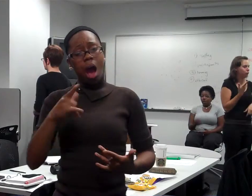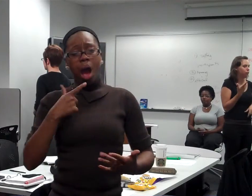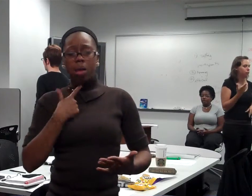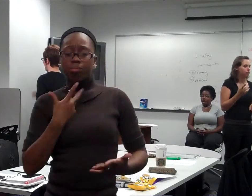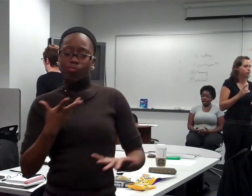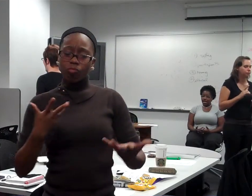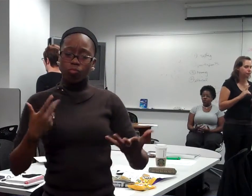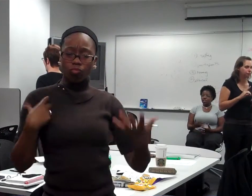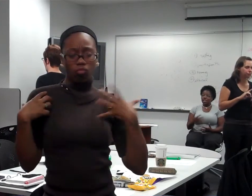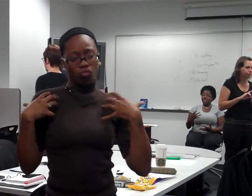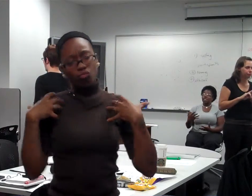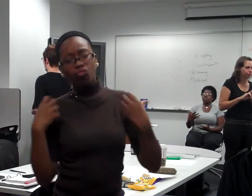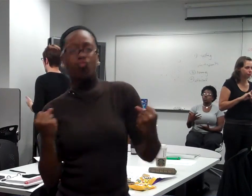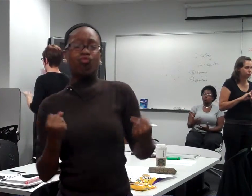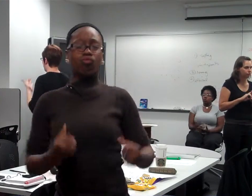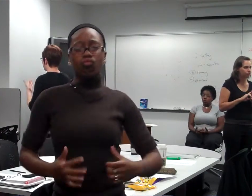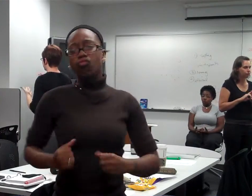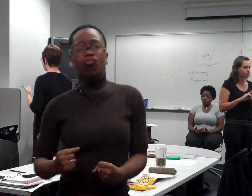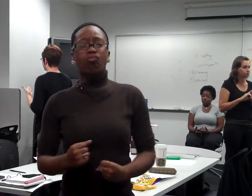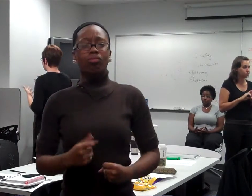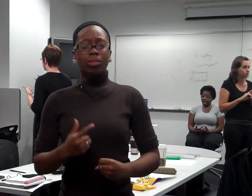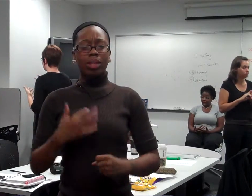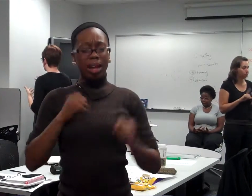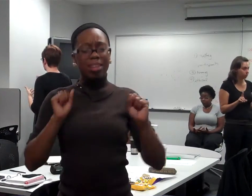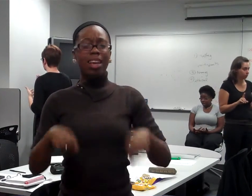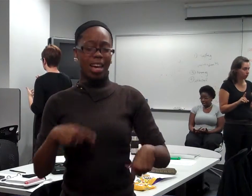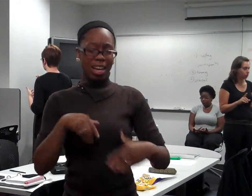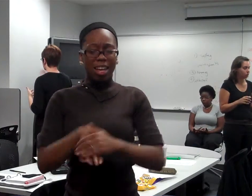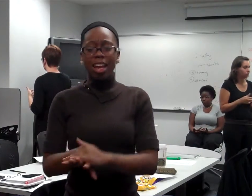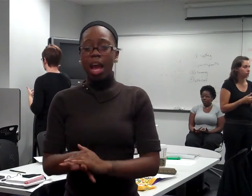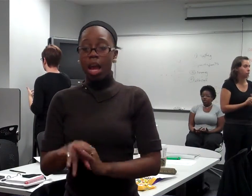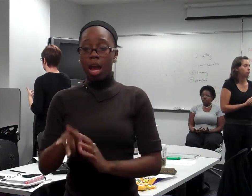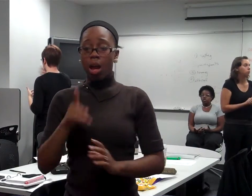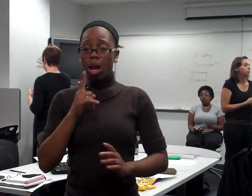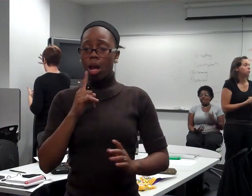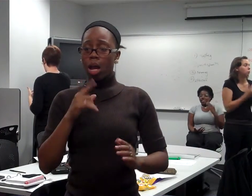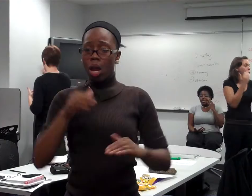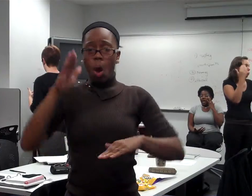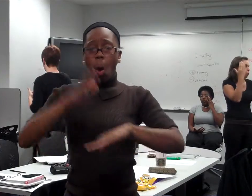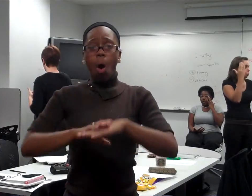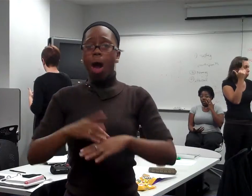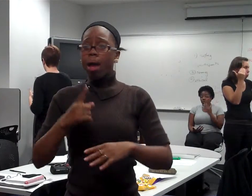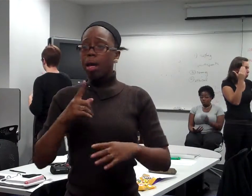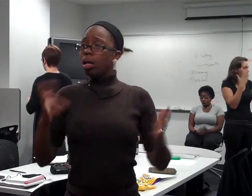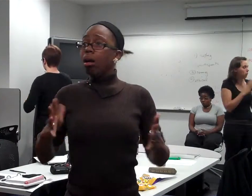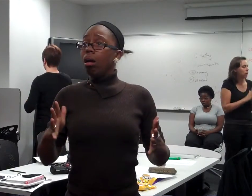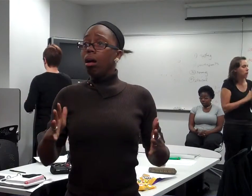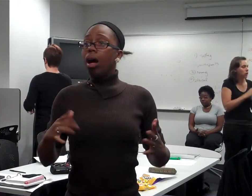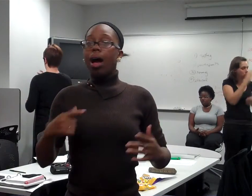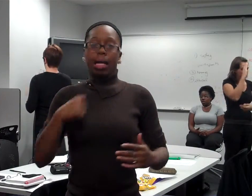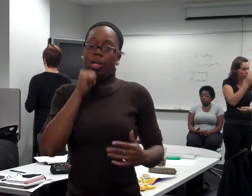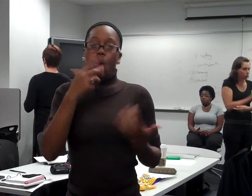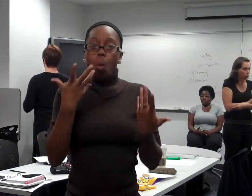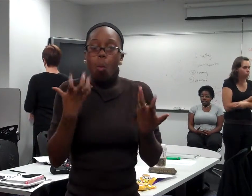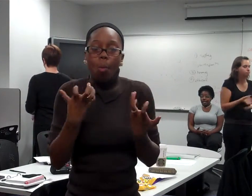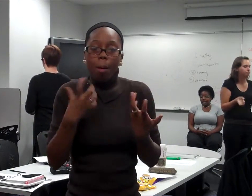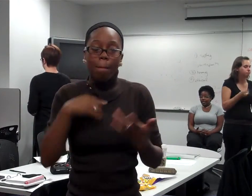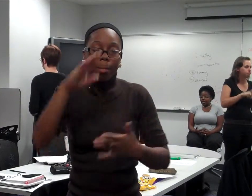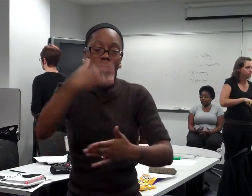enough. And he would get into the roller coaster and freak out. So I did not want him to go. But his dad and